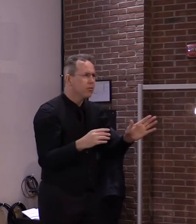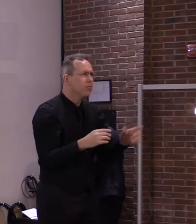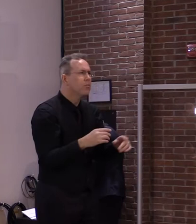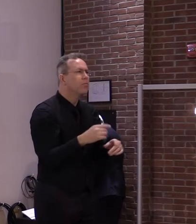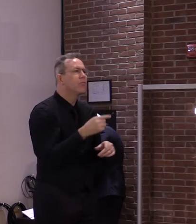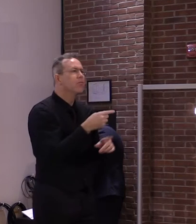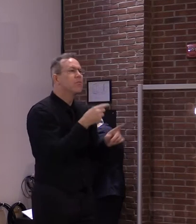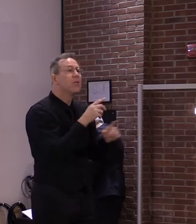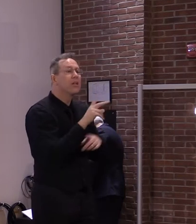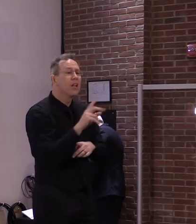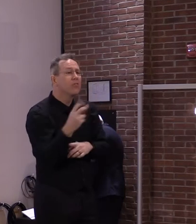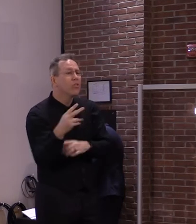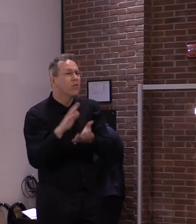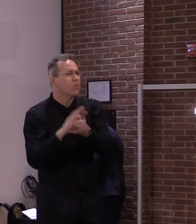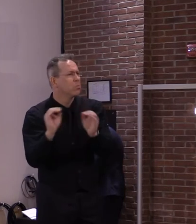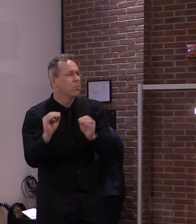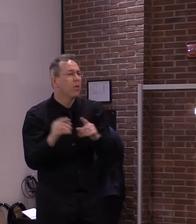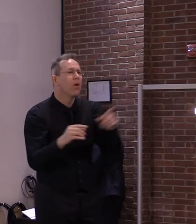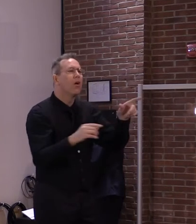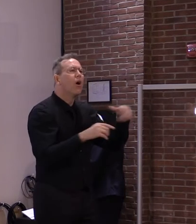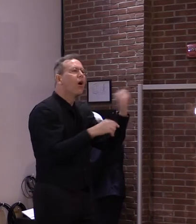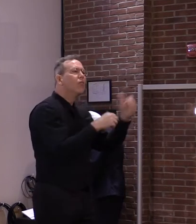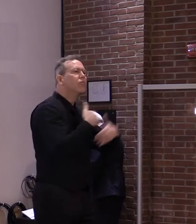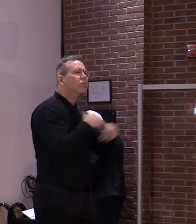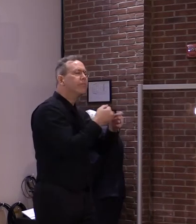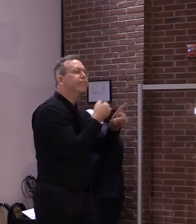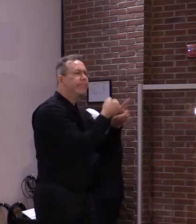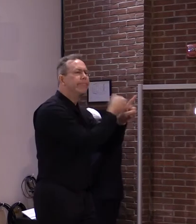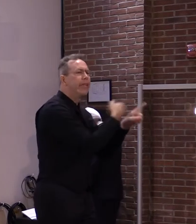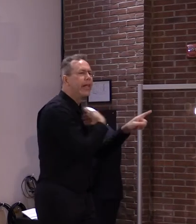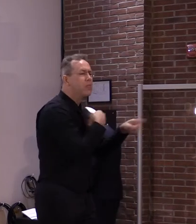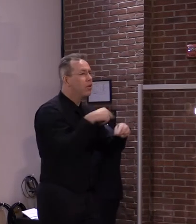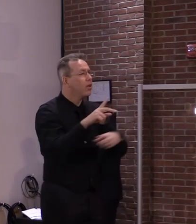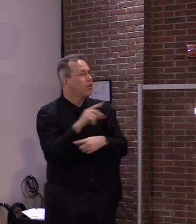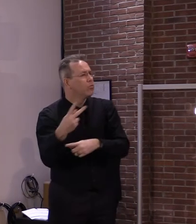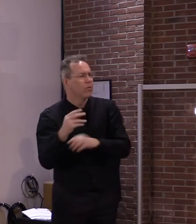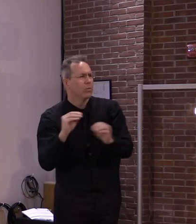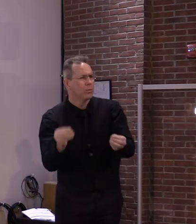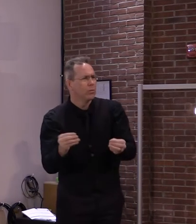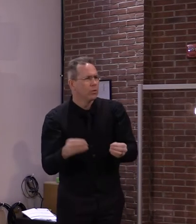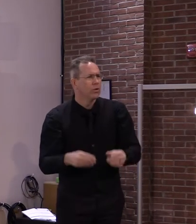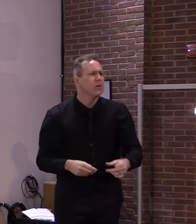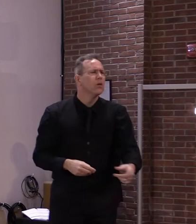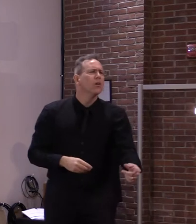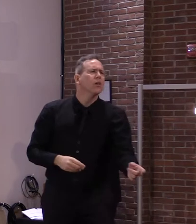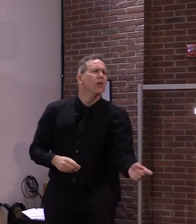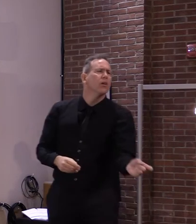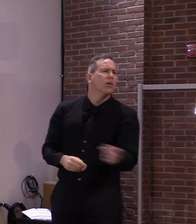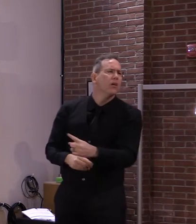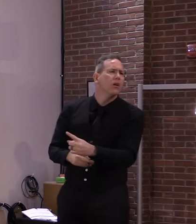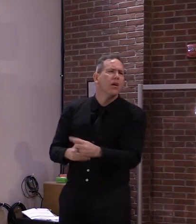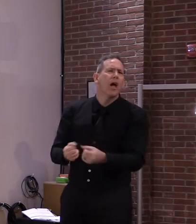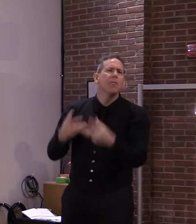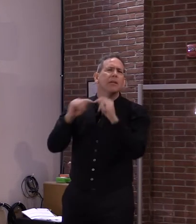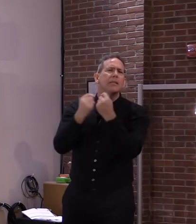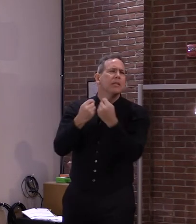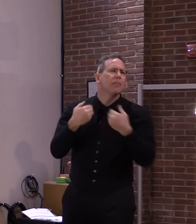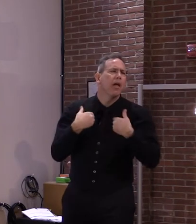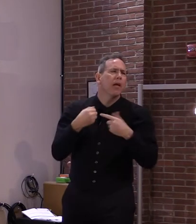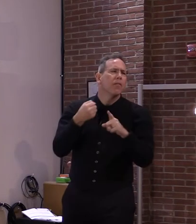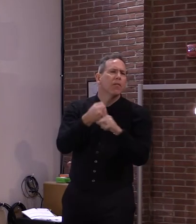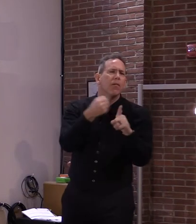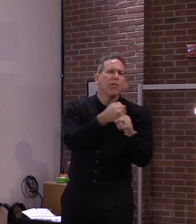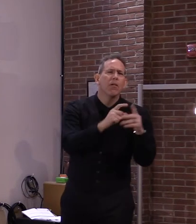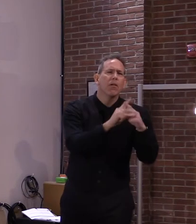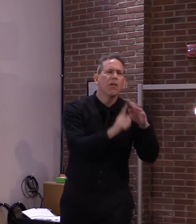how many teams were affected by those isolated isolated cases oh okay i i don't have the number